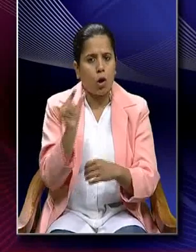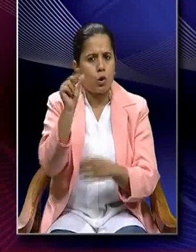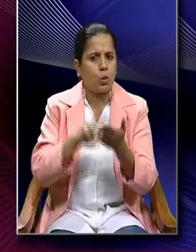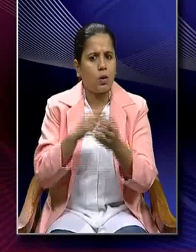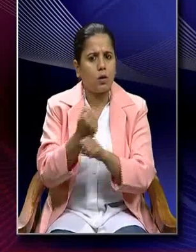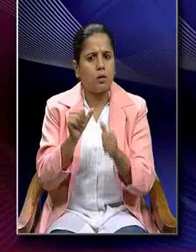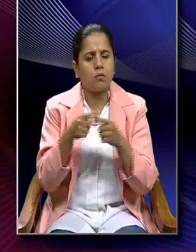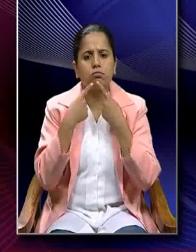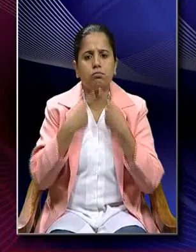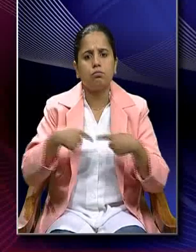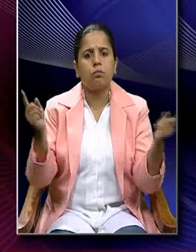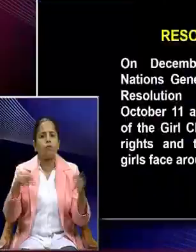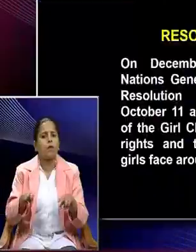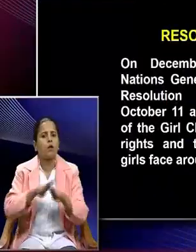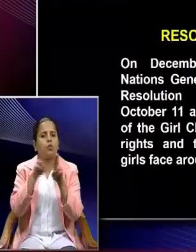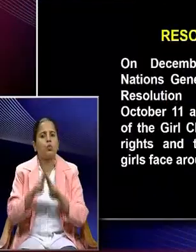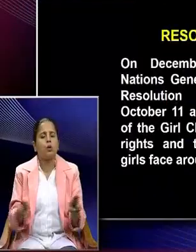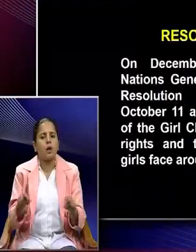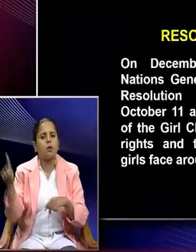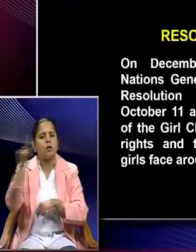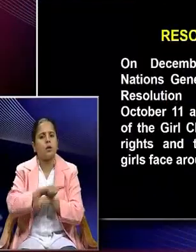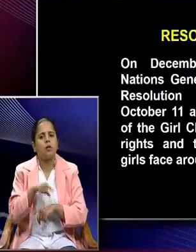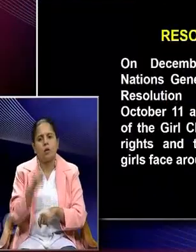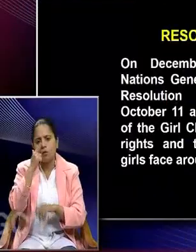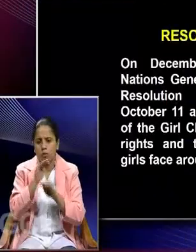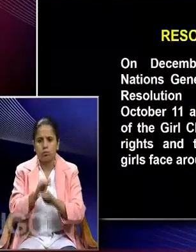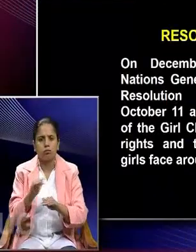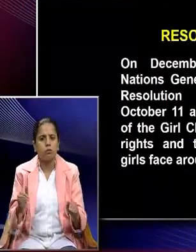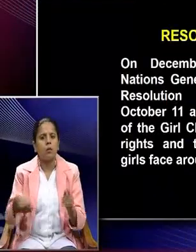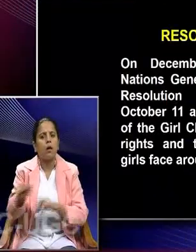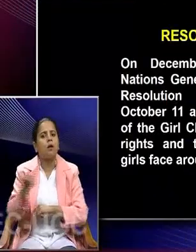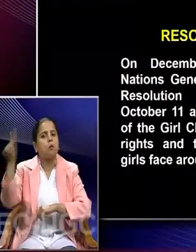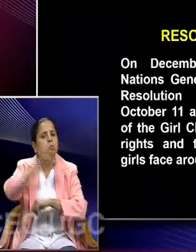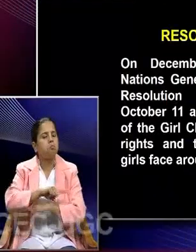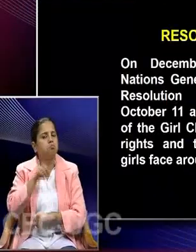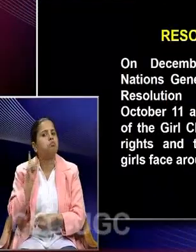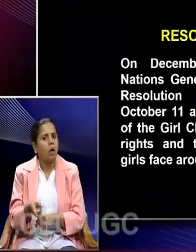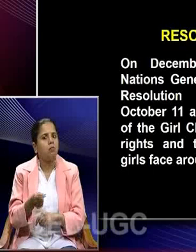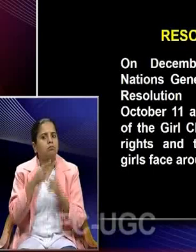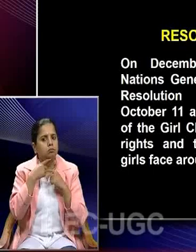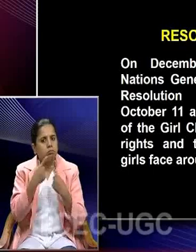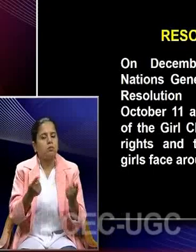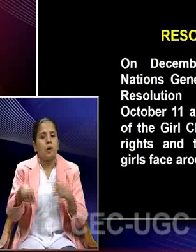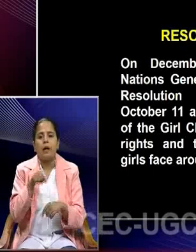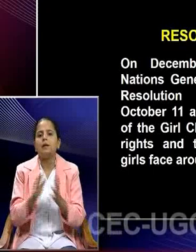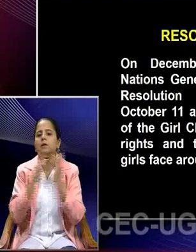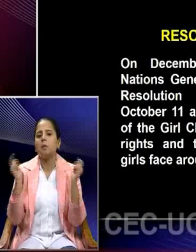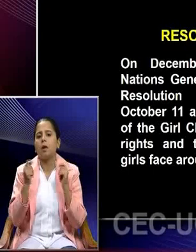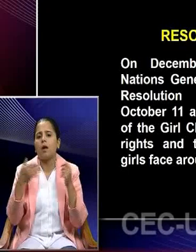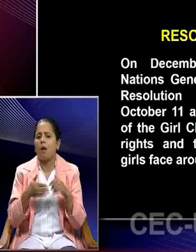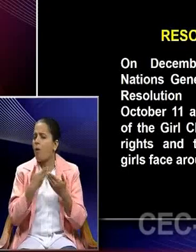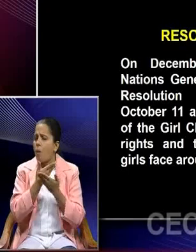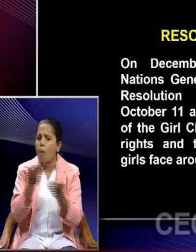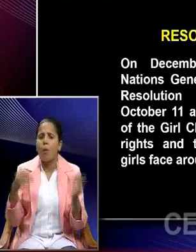the International Day of the Girl Child on this particular day, and it is celebrated everywhere